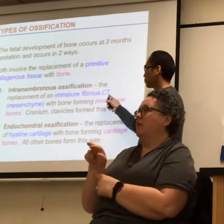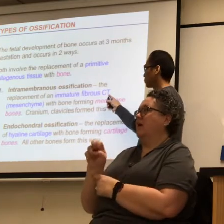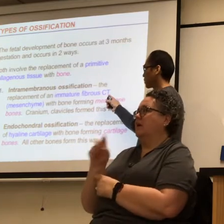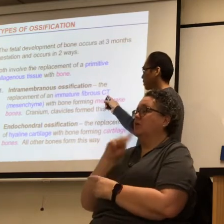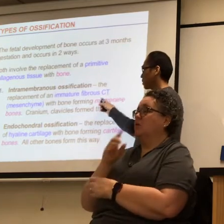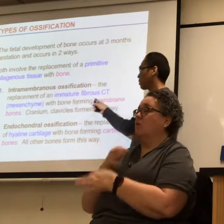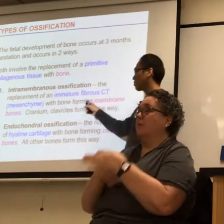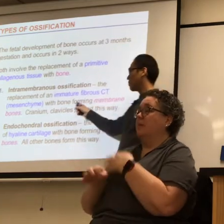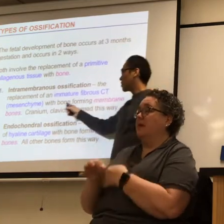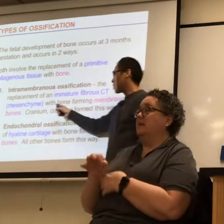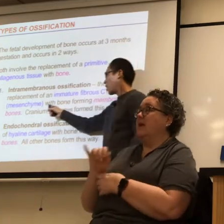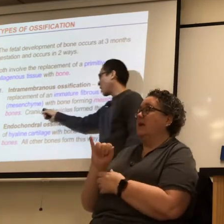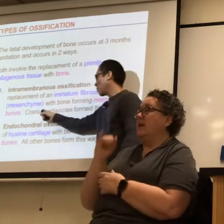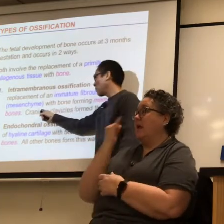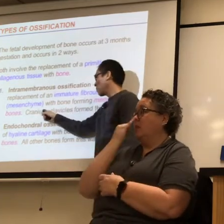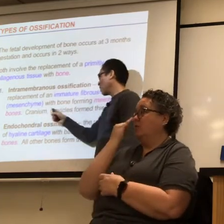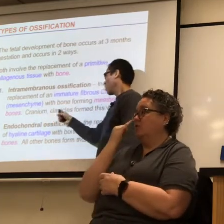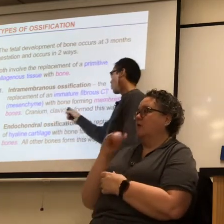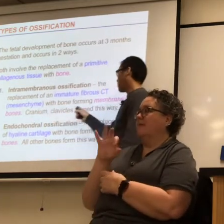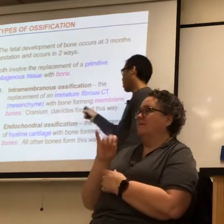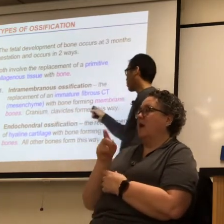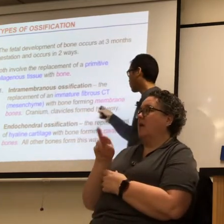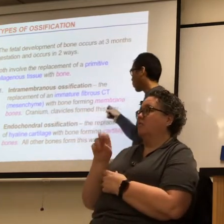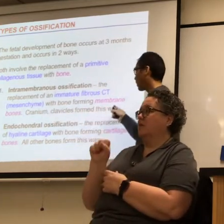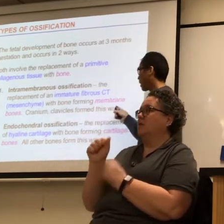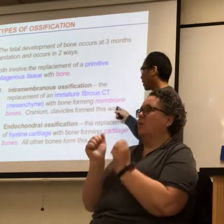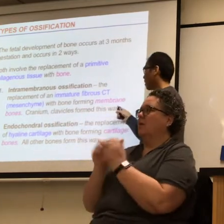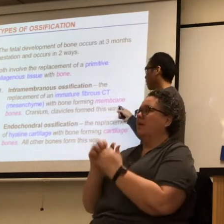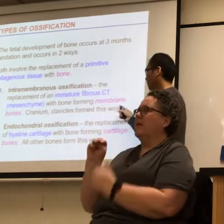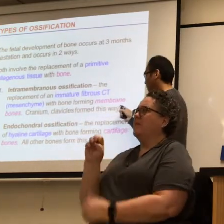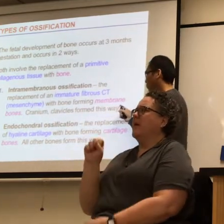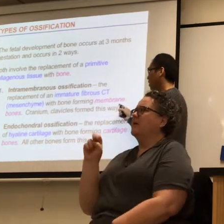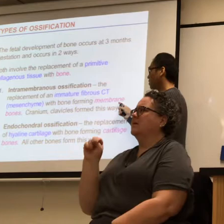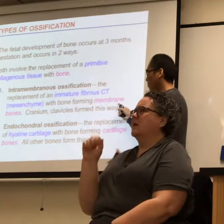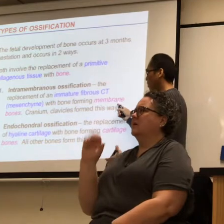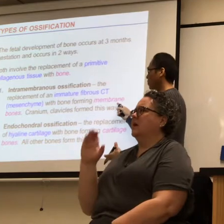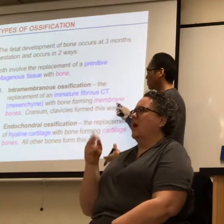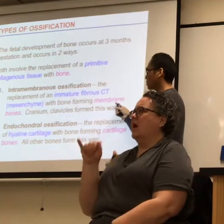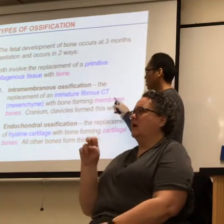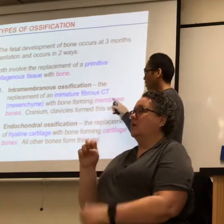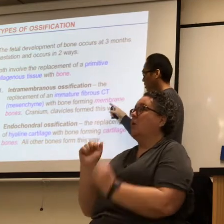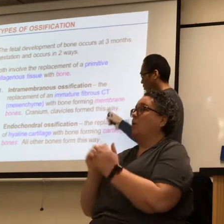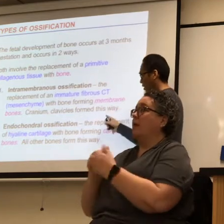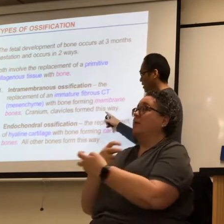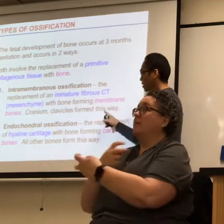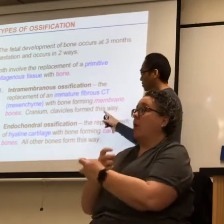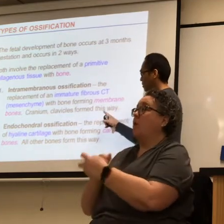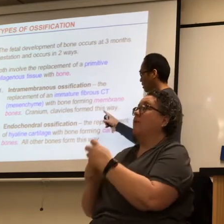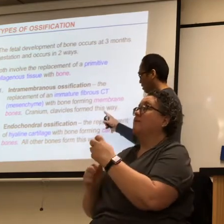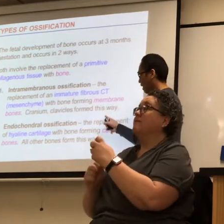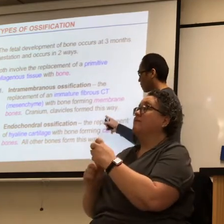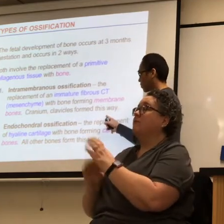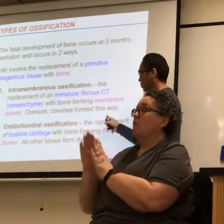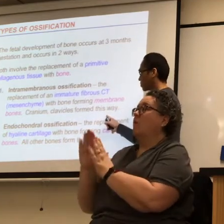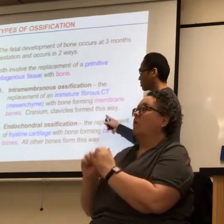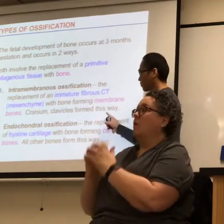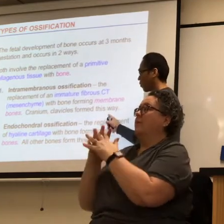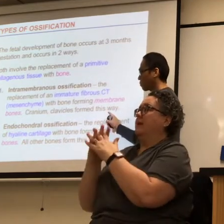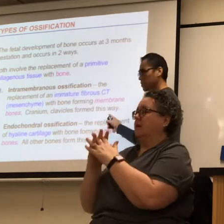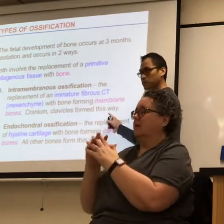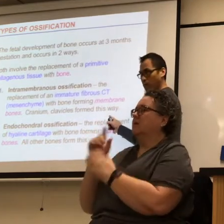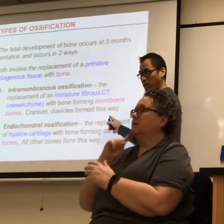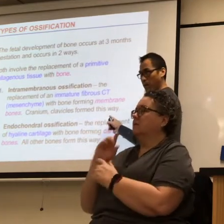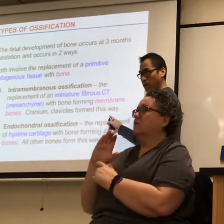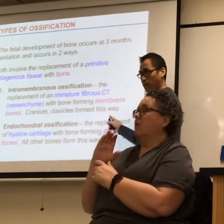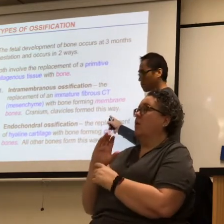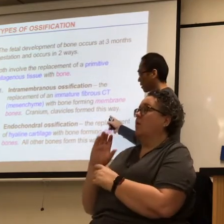tissue called a mesenchyme with bone-forming membrane bones. Cranium clavicles